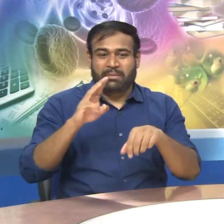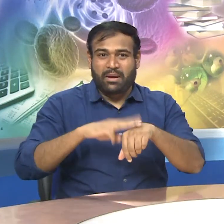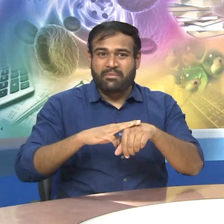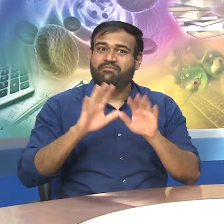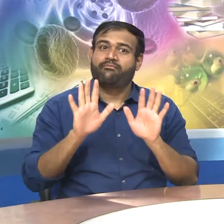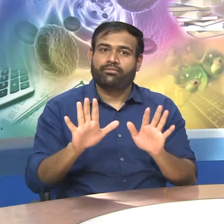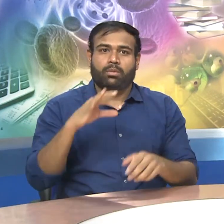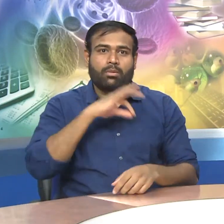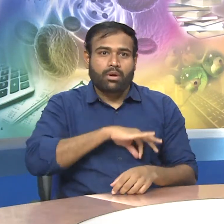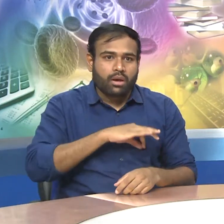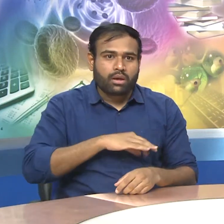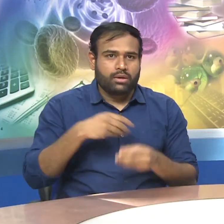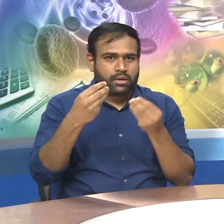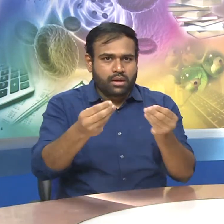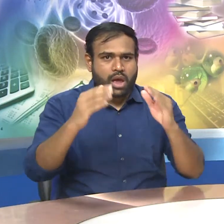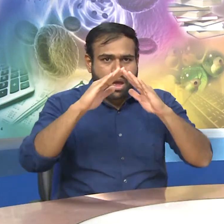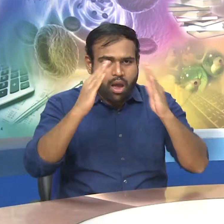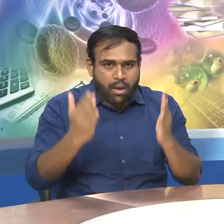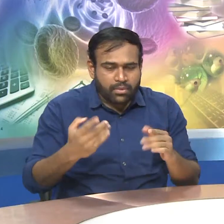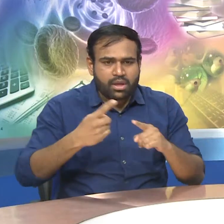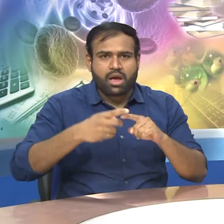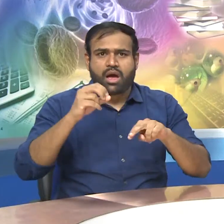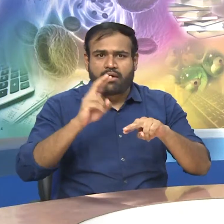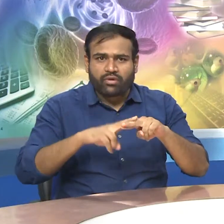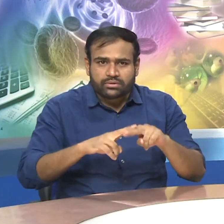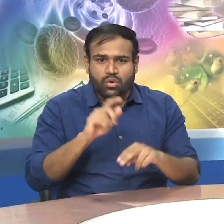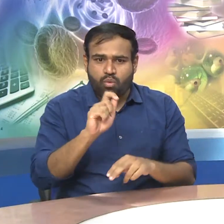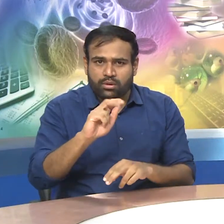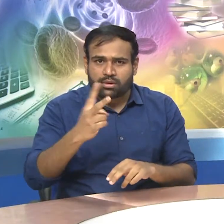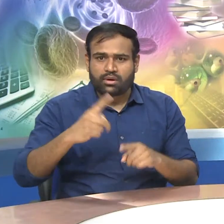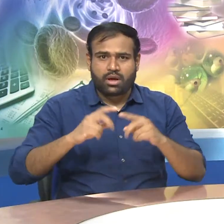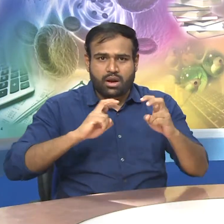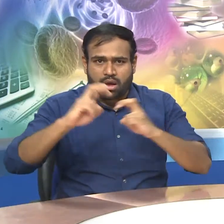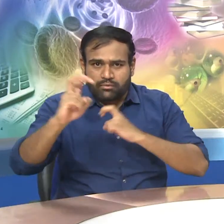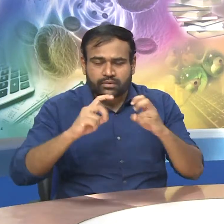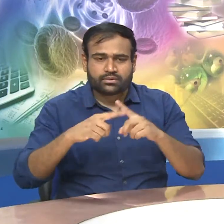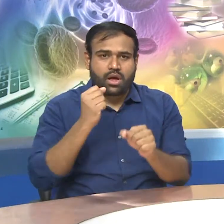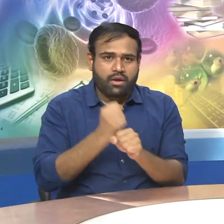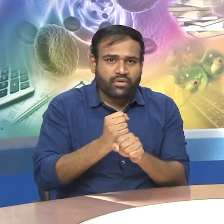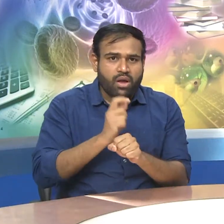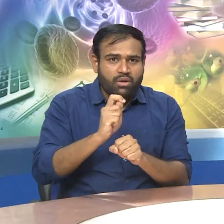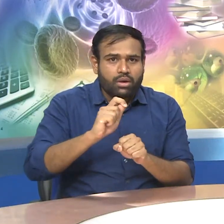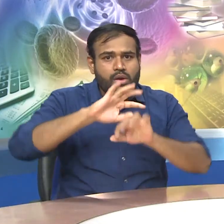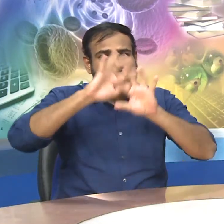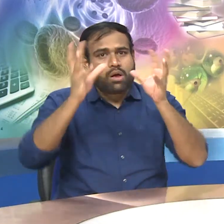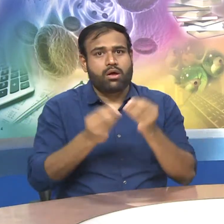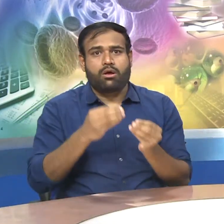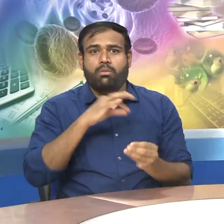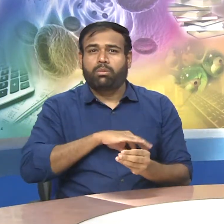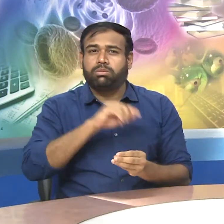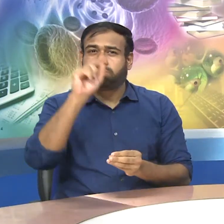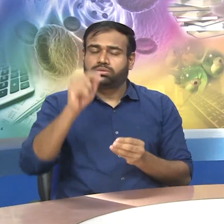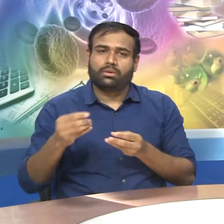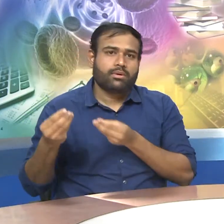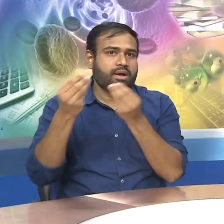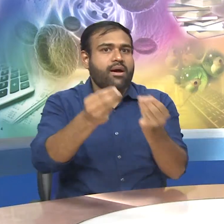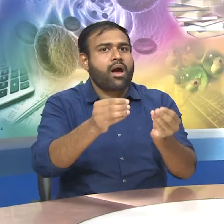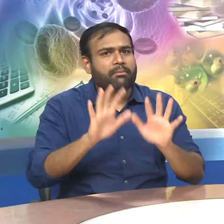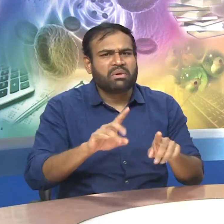privileges and immunities of the members of the state legislature and similar to that